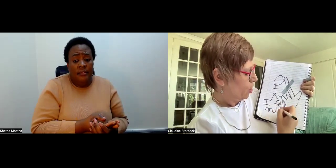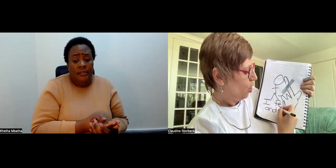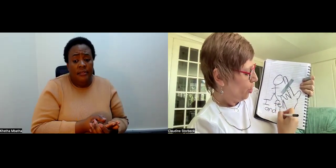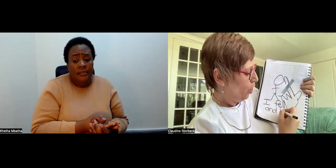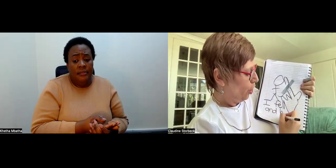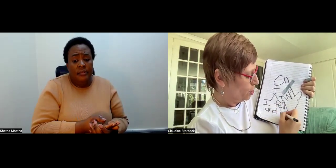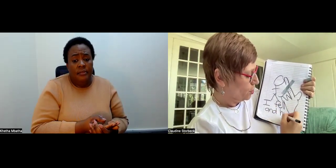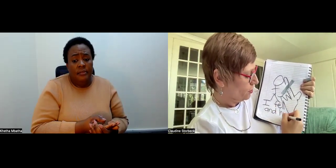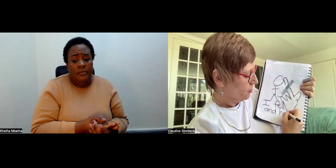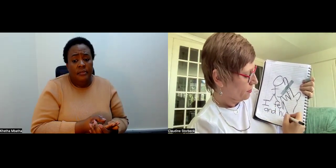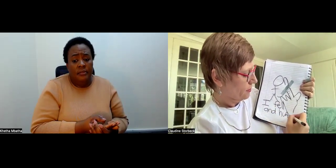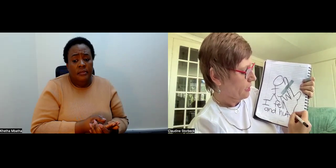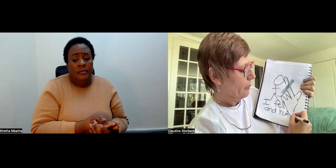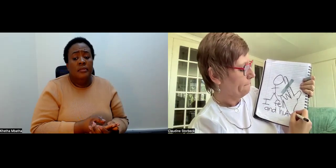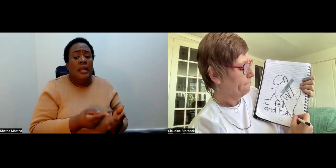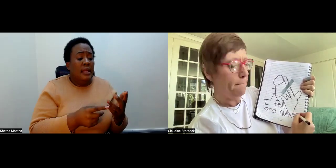and hurt